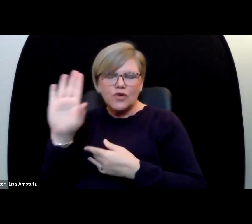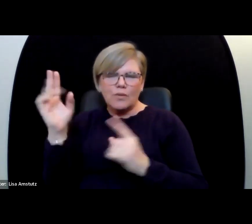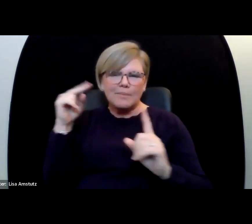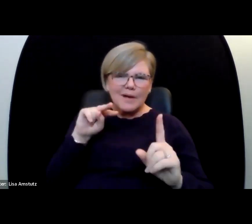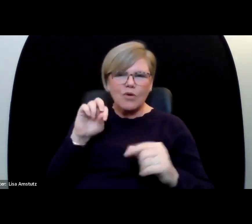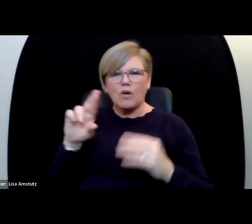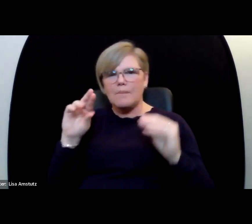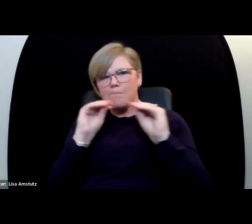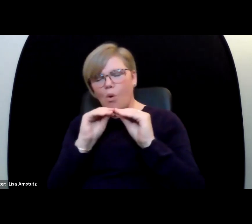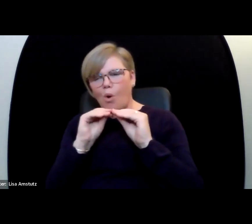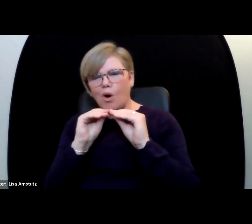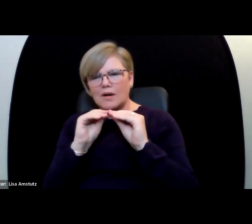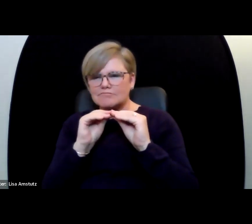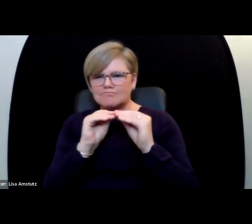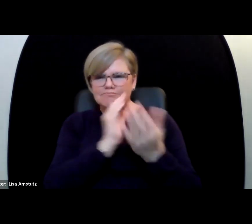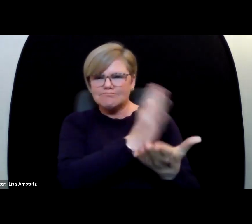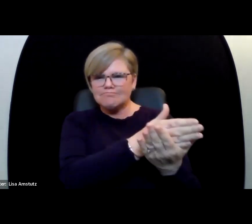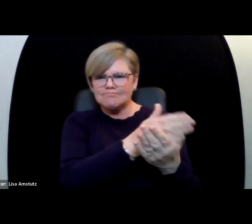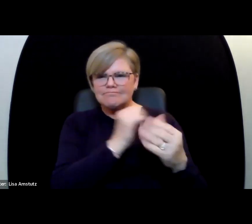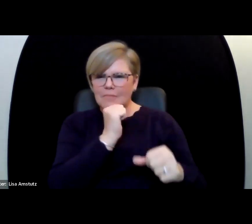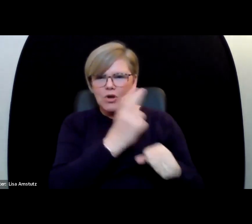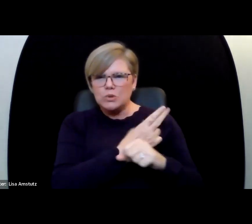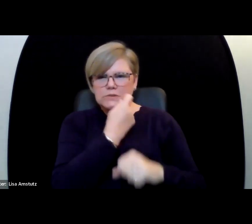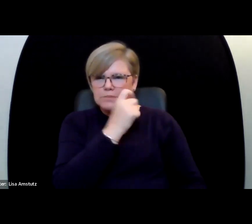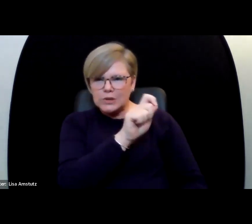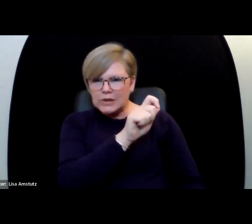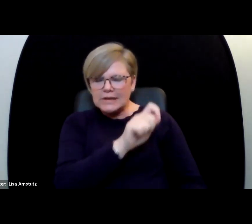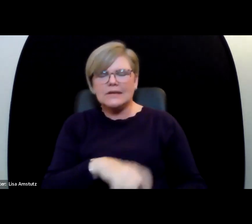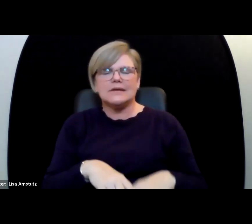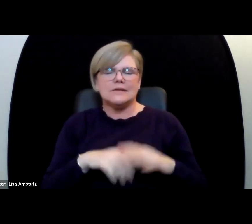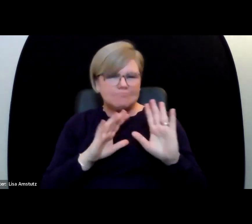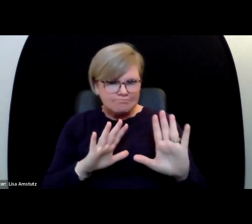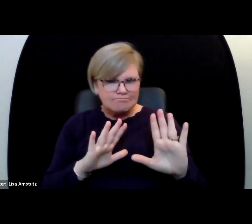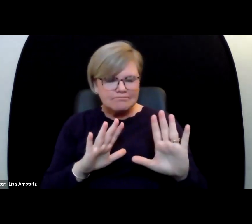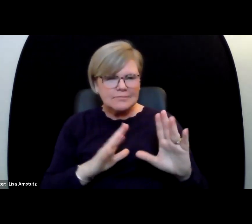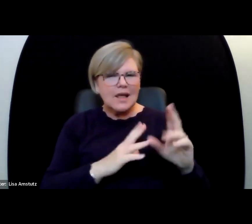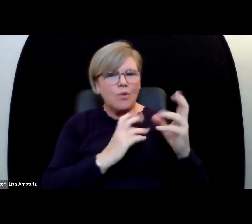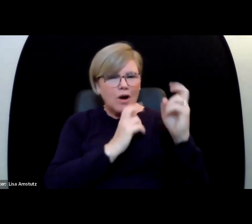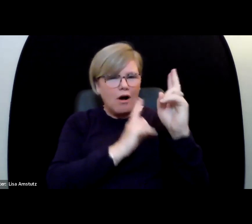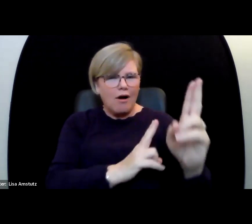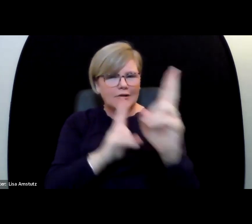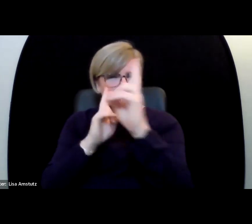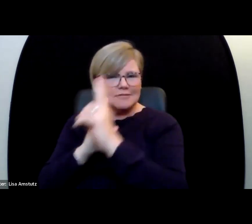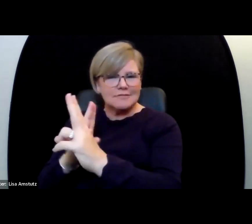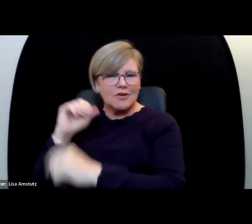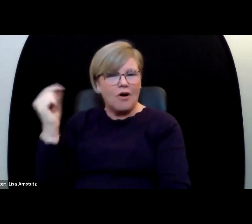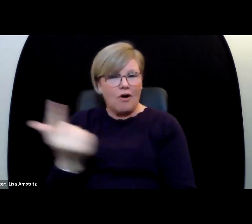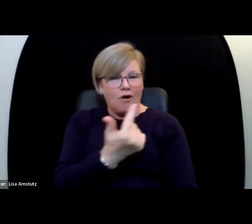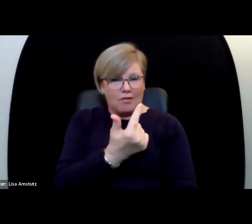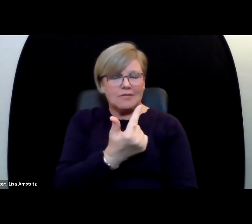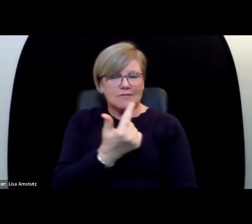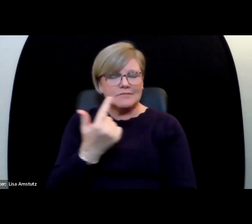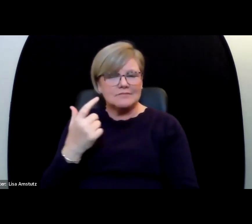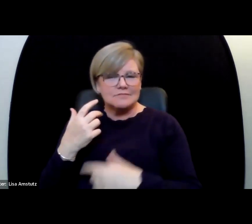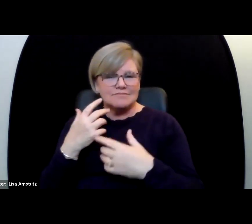tend to be more abstinence based. And I personally really want to honor all pathways of recovery. one of the